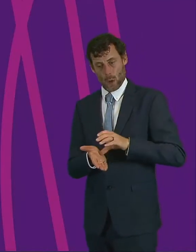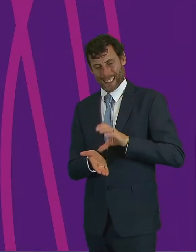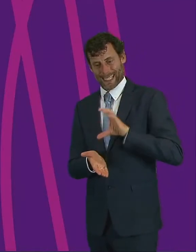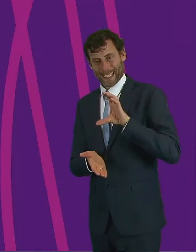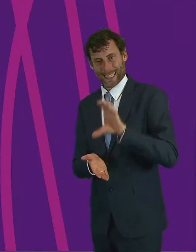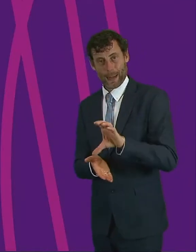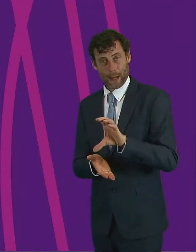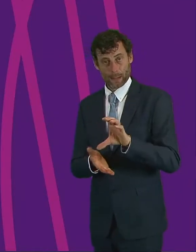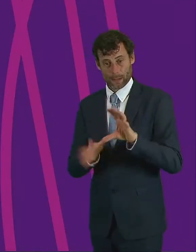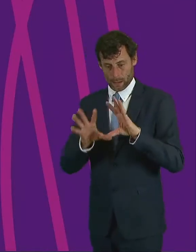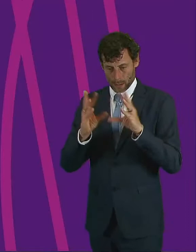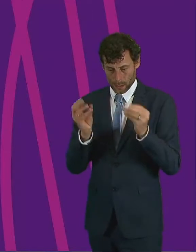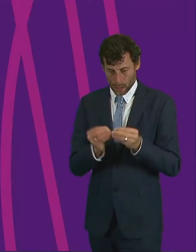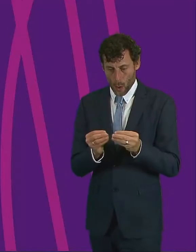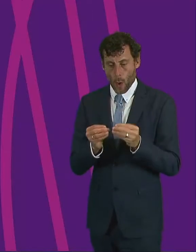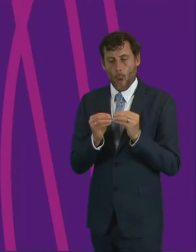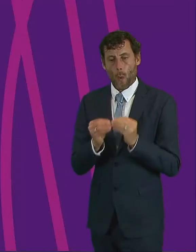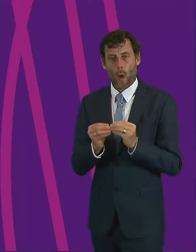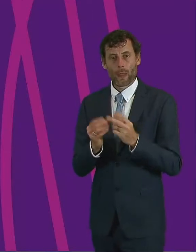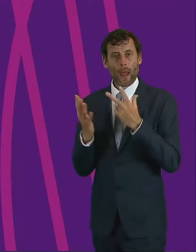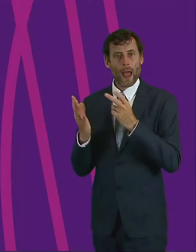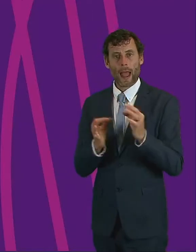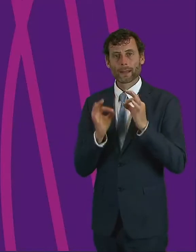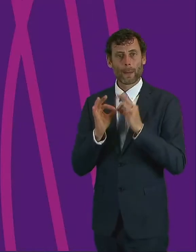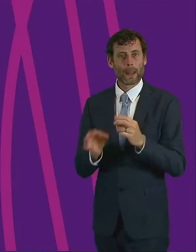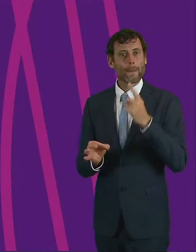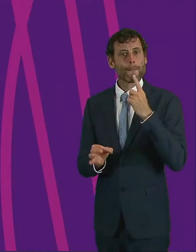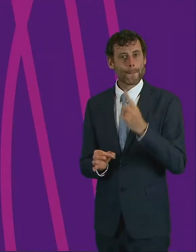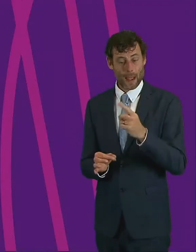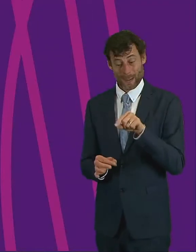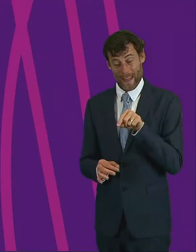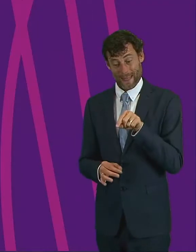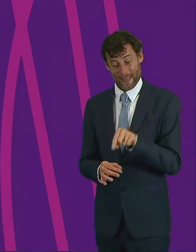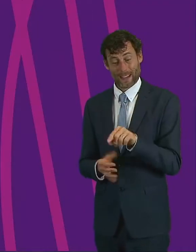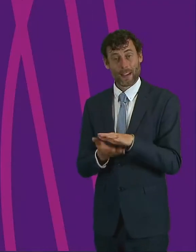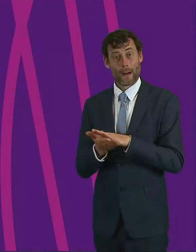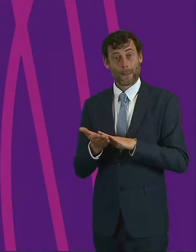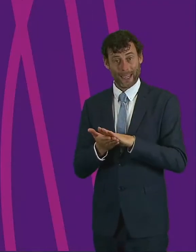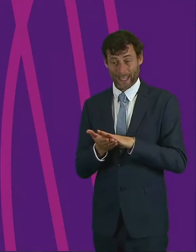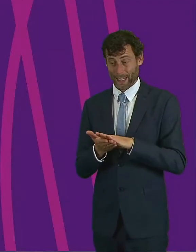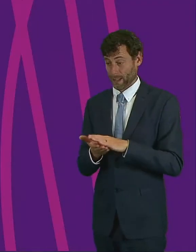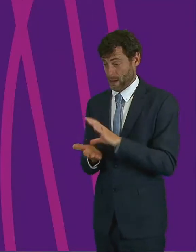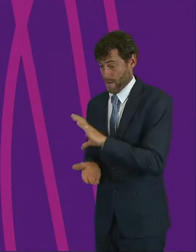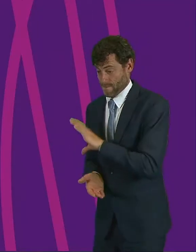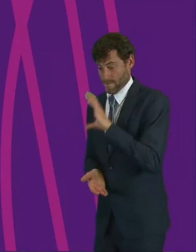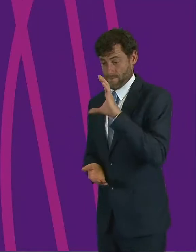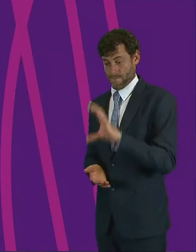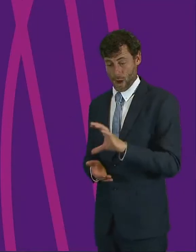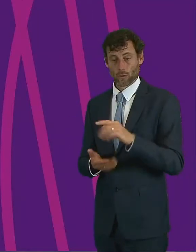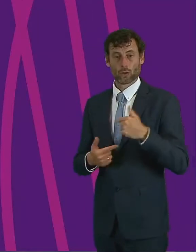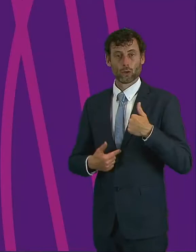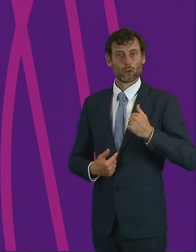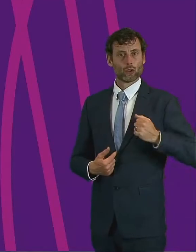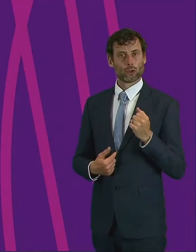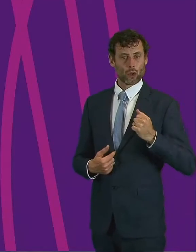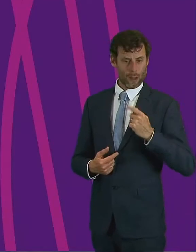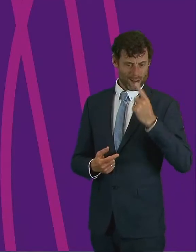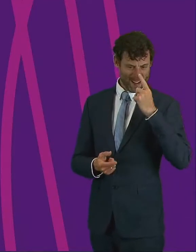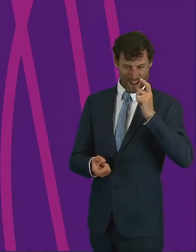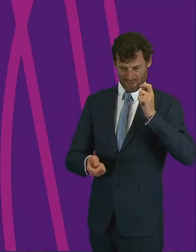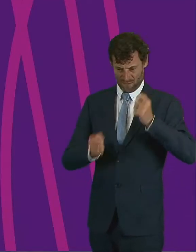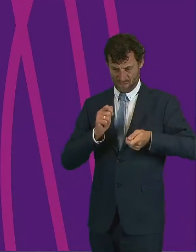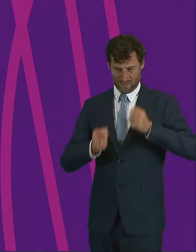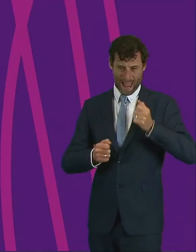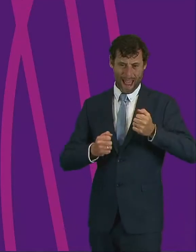billion. Such a package would generate funds to enable Scotland to shape its own response to the pandemic, as would